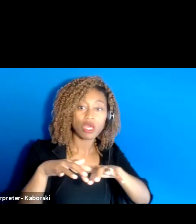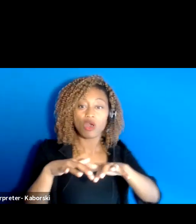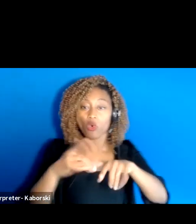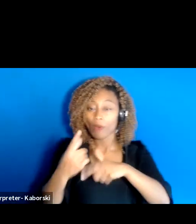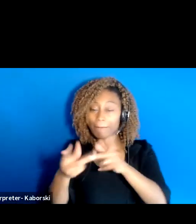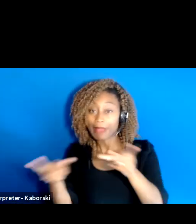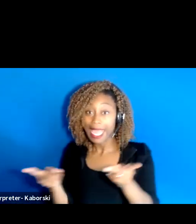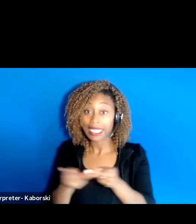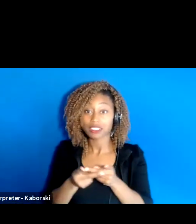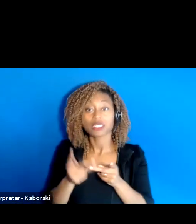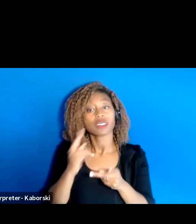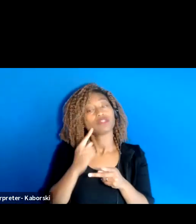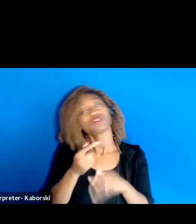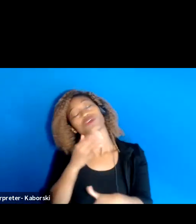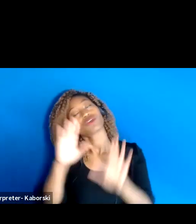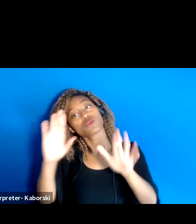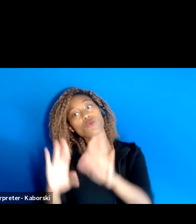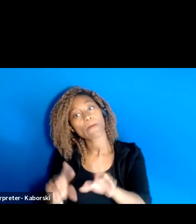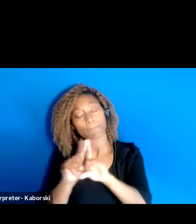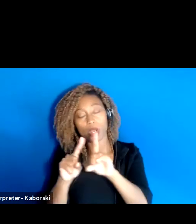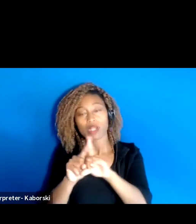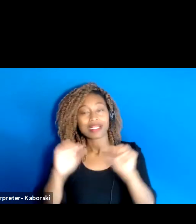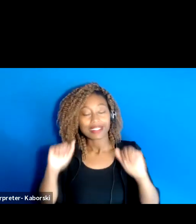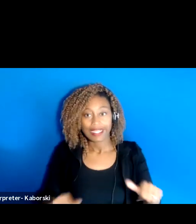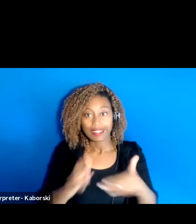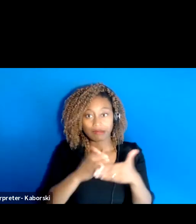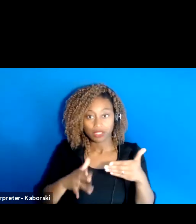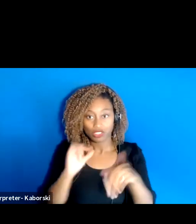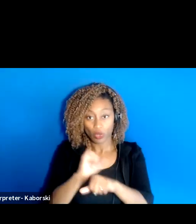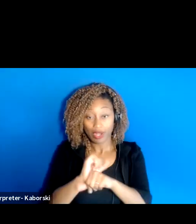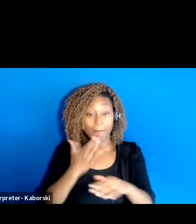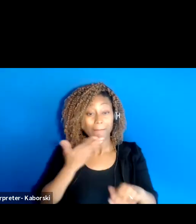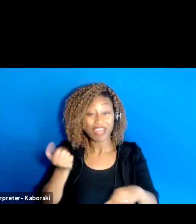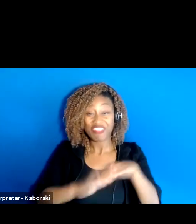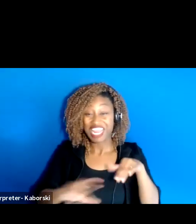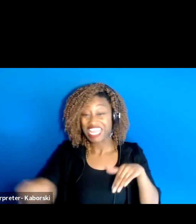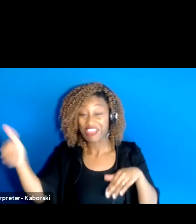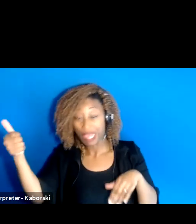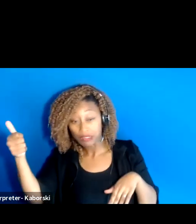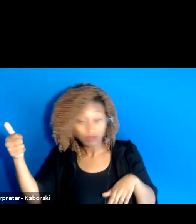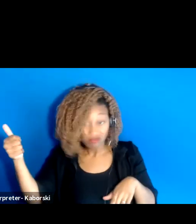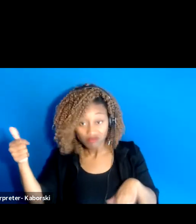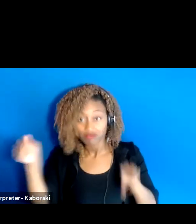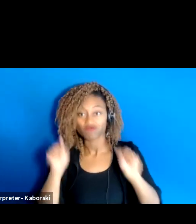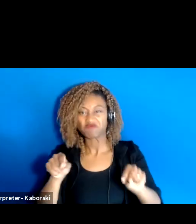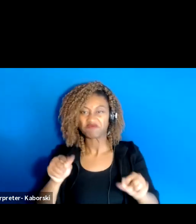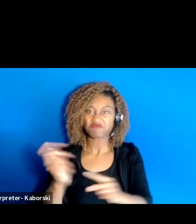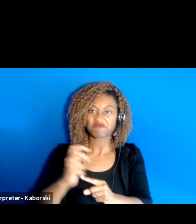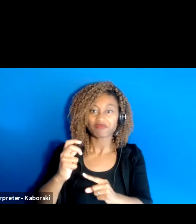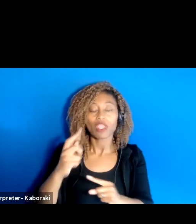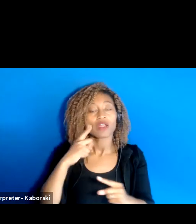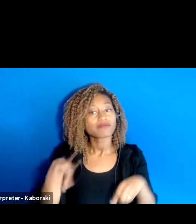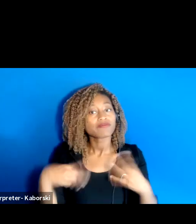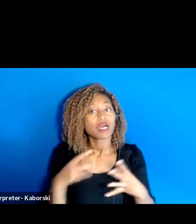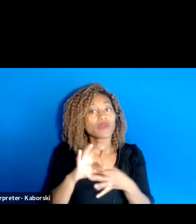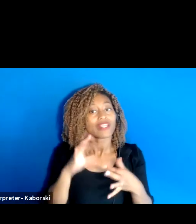great partner. They can pull this work off better than anyone else. So they released a request for